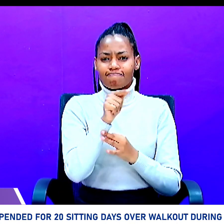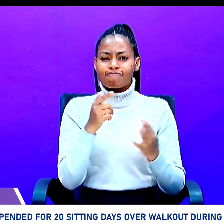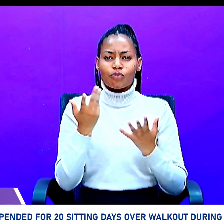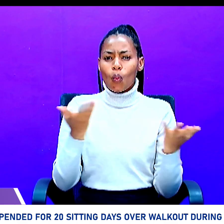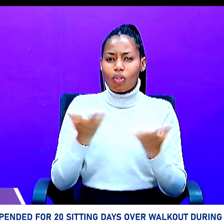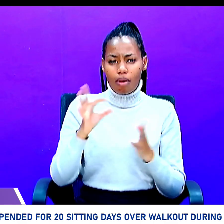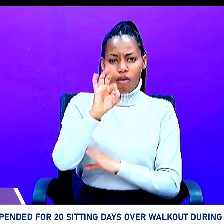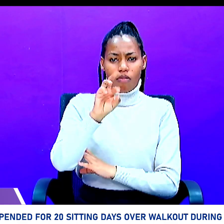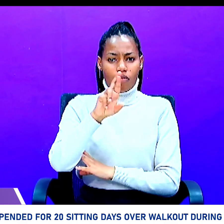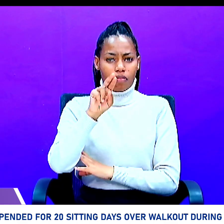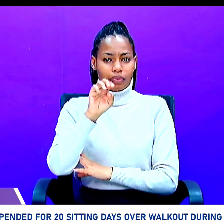site.